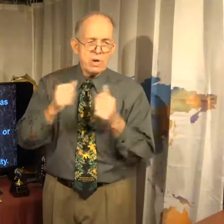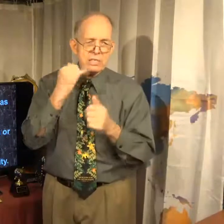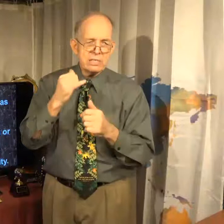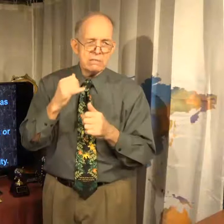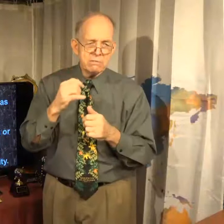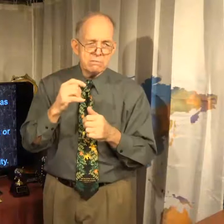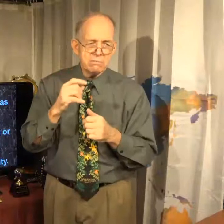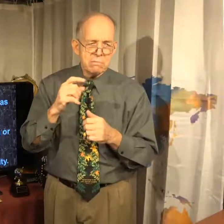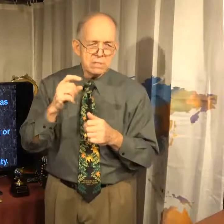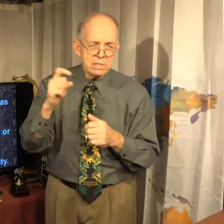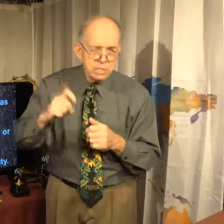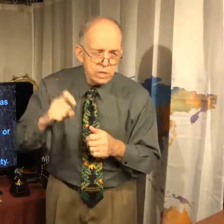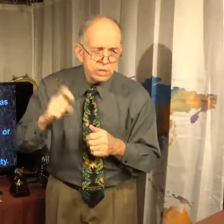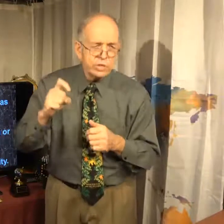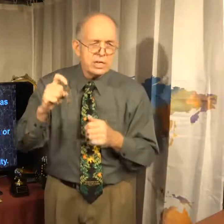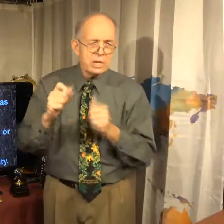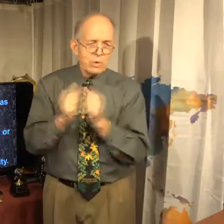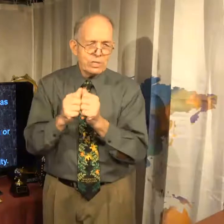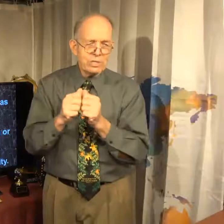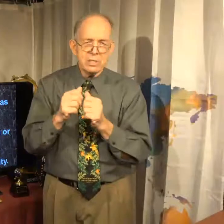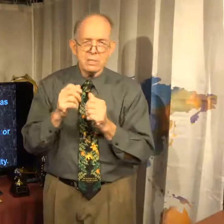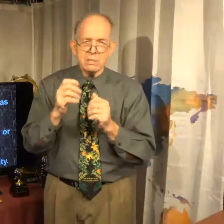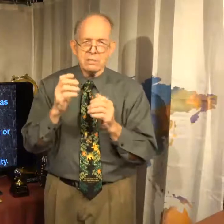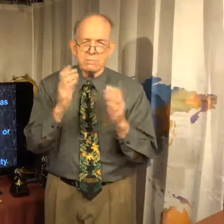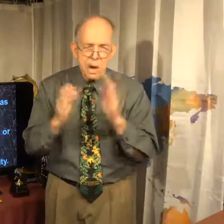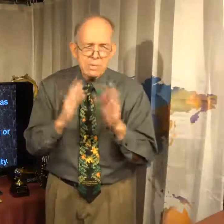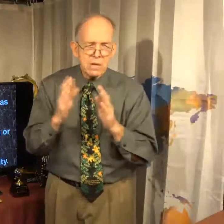the urgency with the troublesome